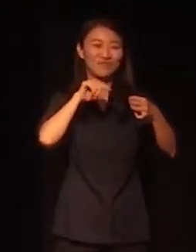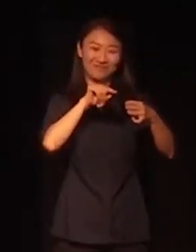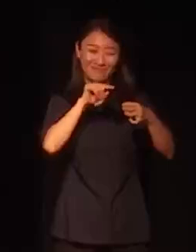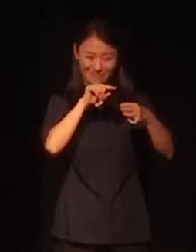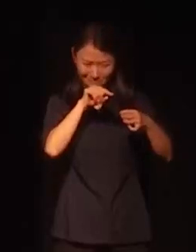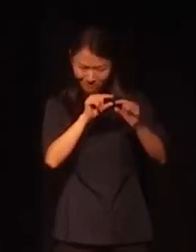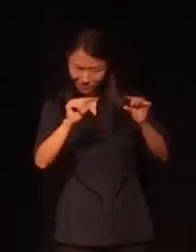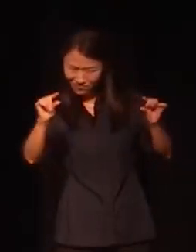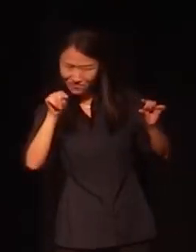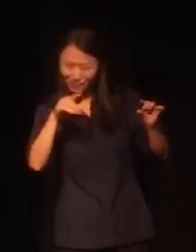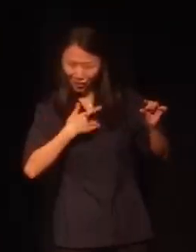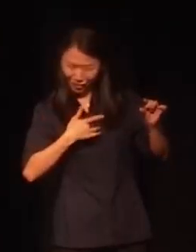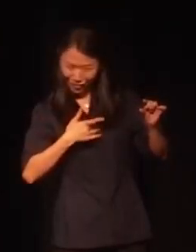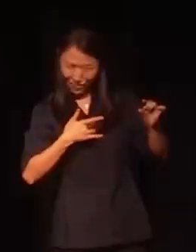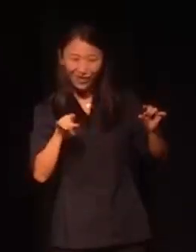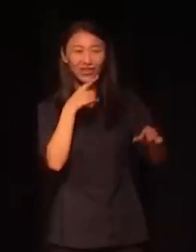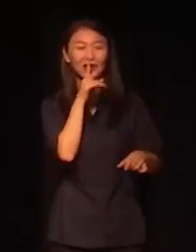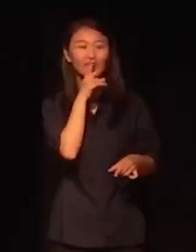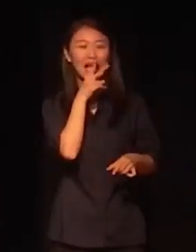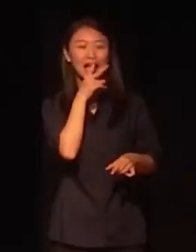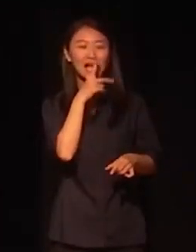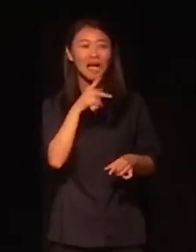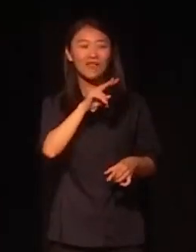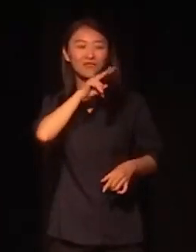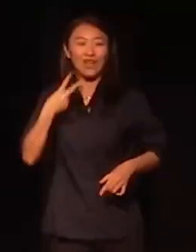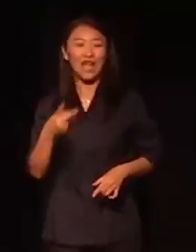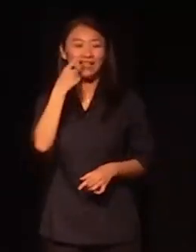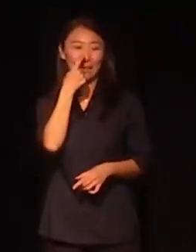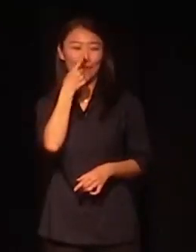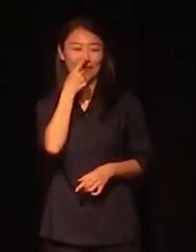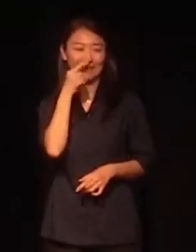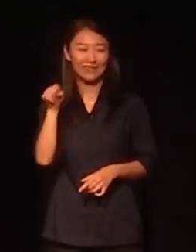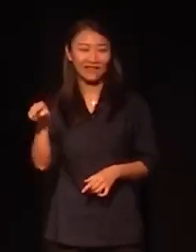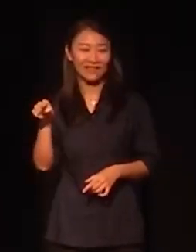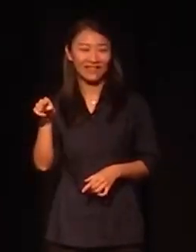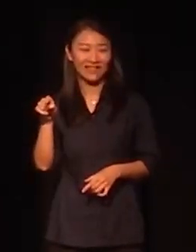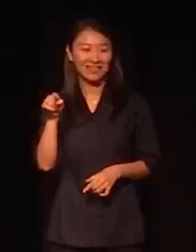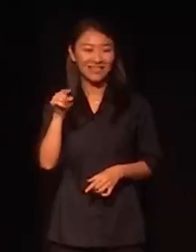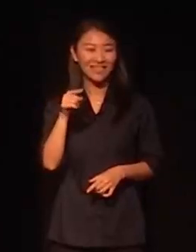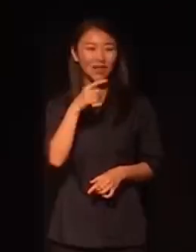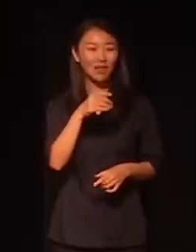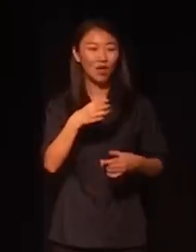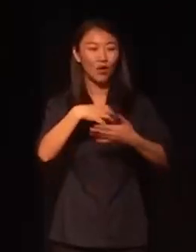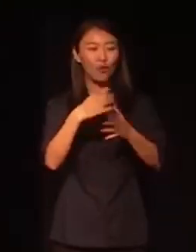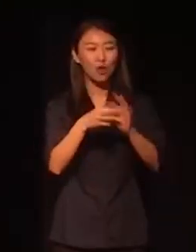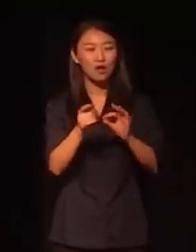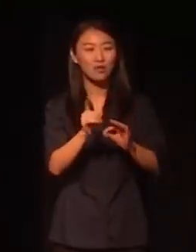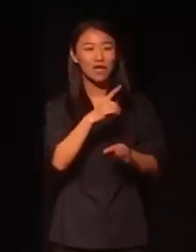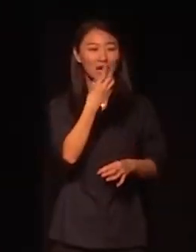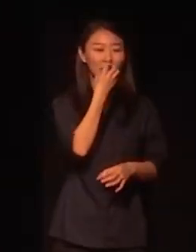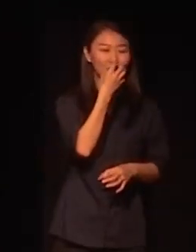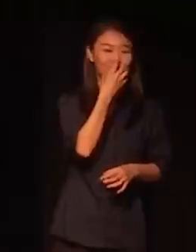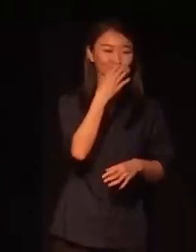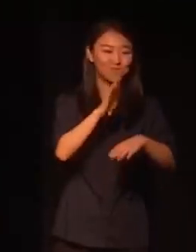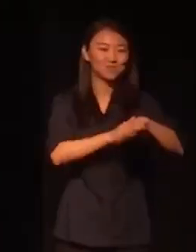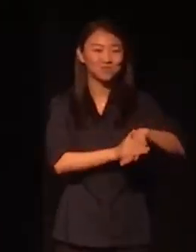but when translated into English, I know that it's braised pig's trotters with eggs,